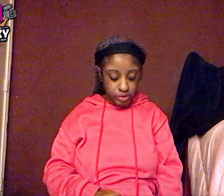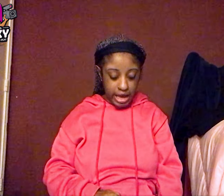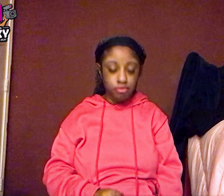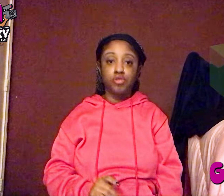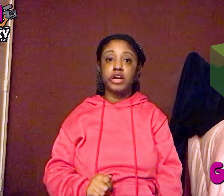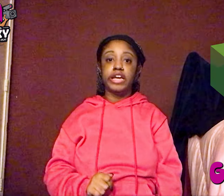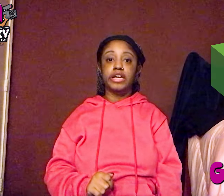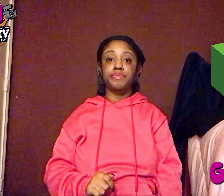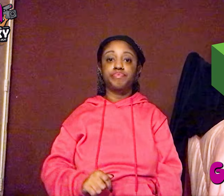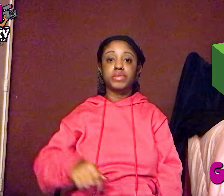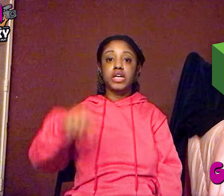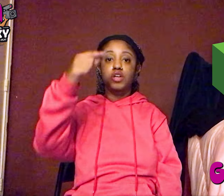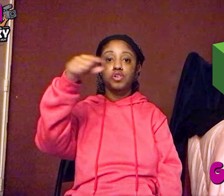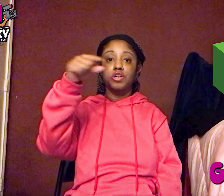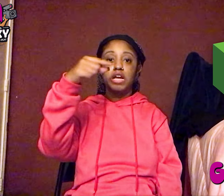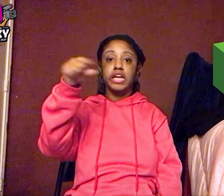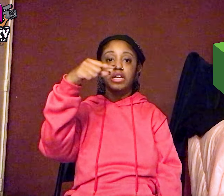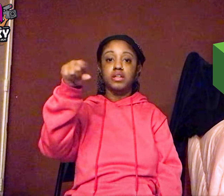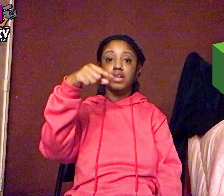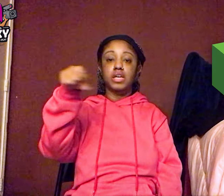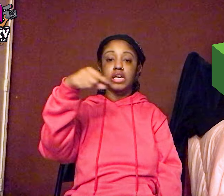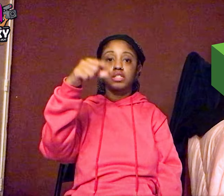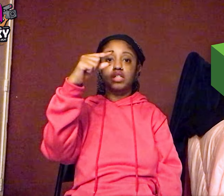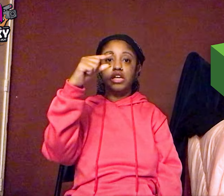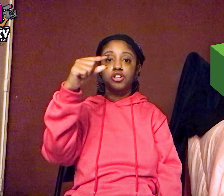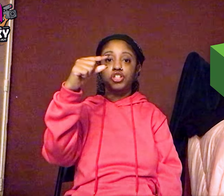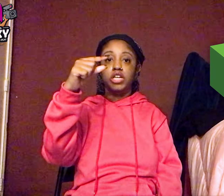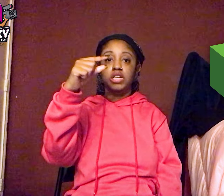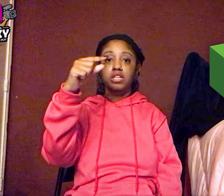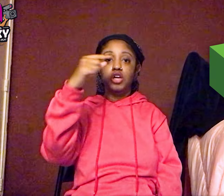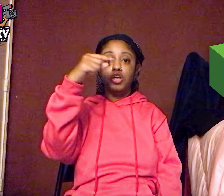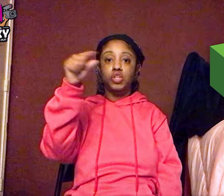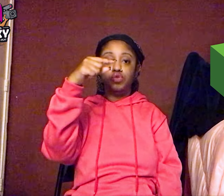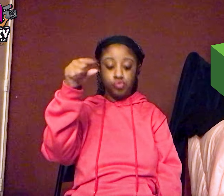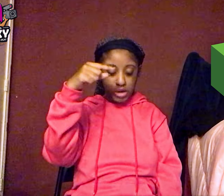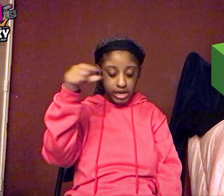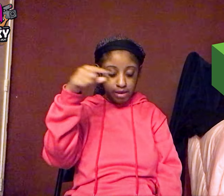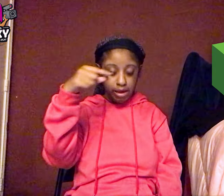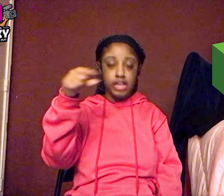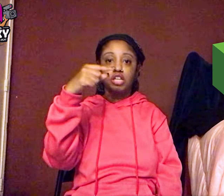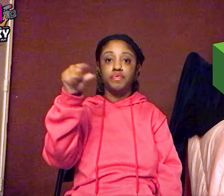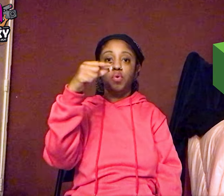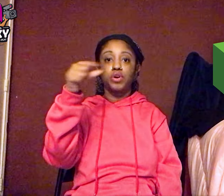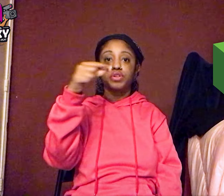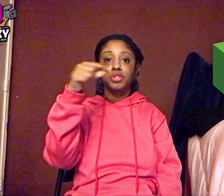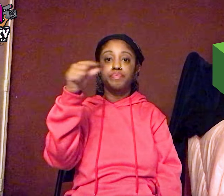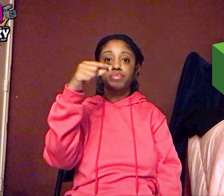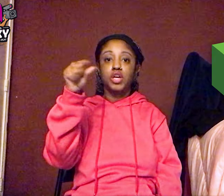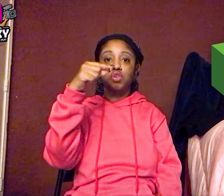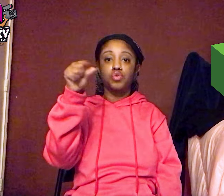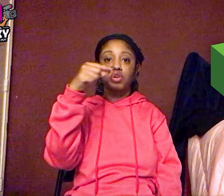have green. Green is the letter G. You sway it back and forth.